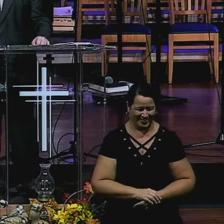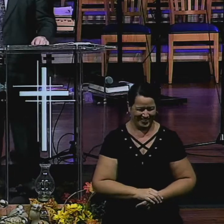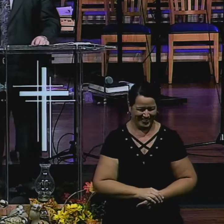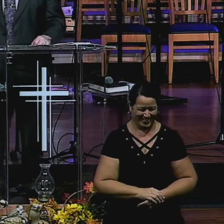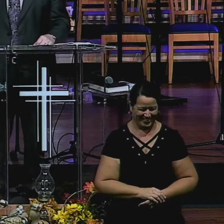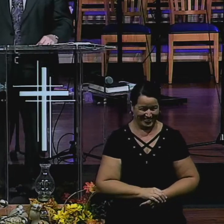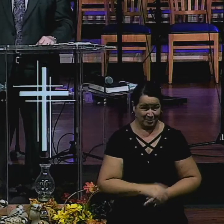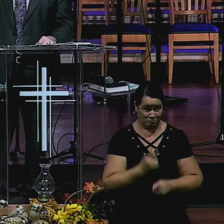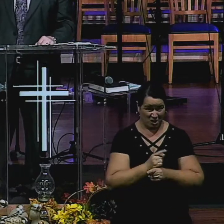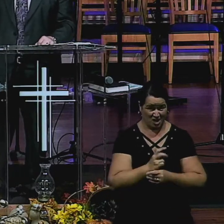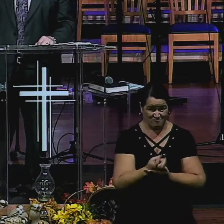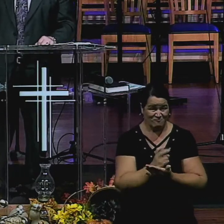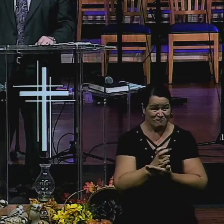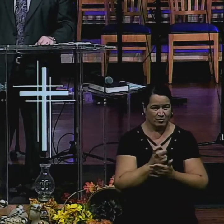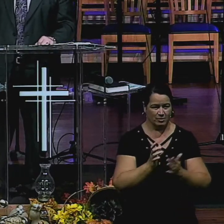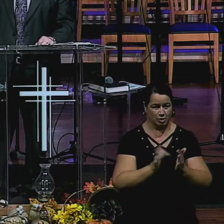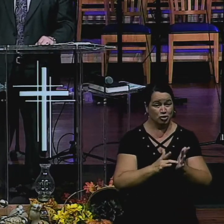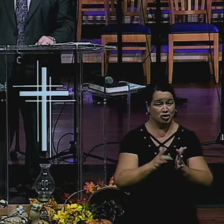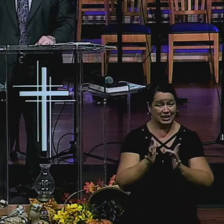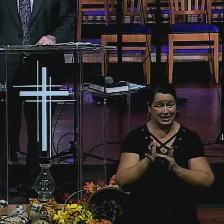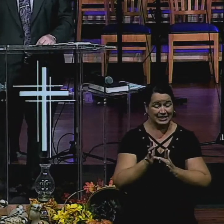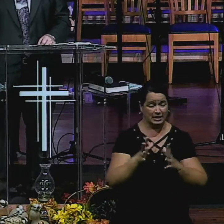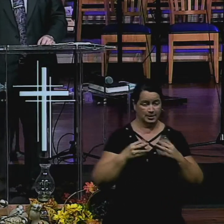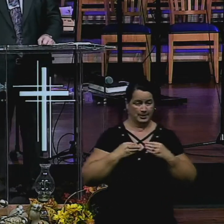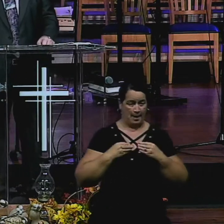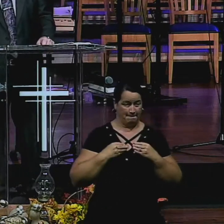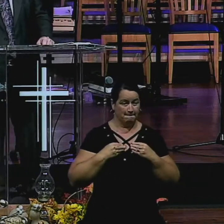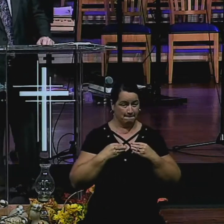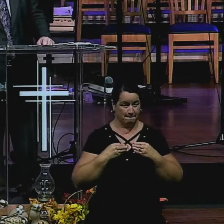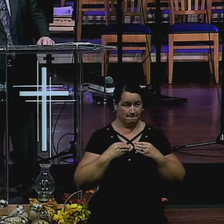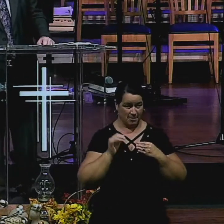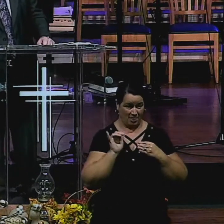And here's what the Bible says. Jesus took the whipping. He took the